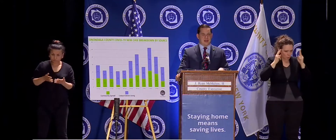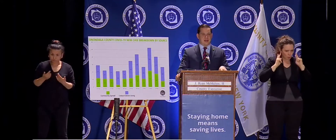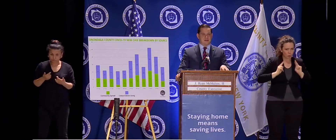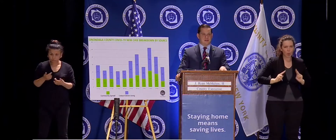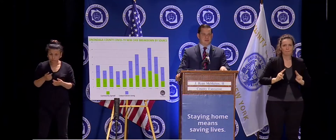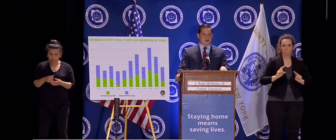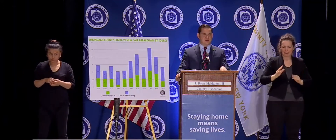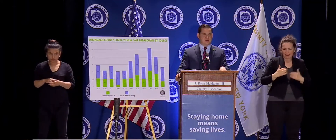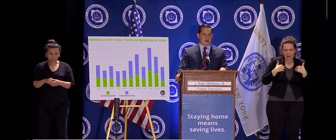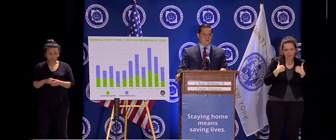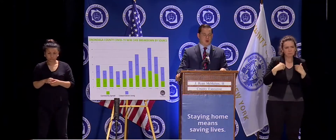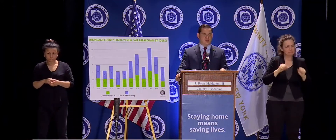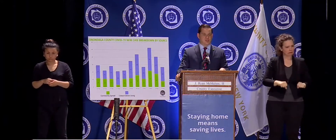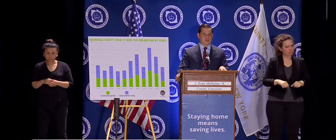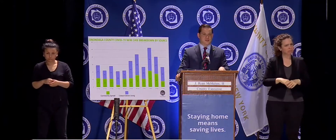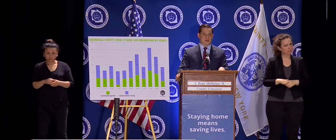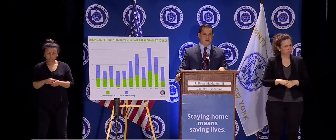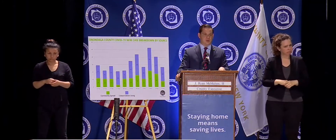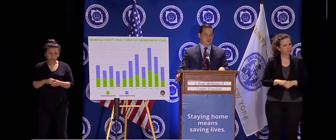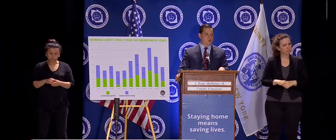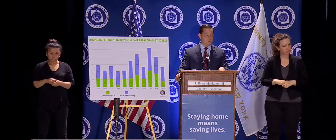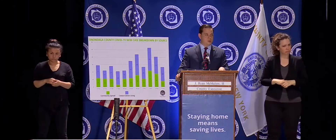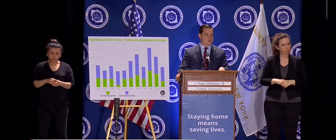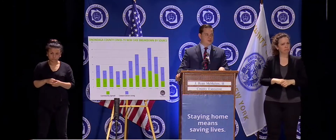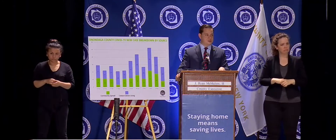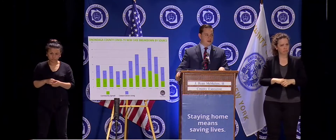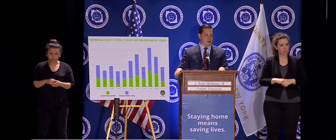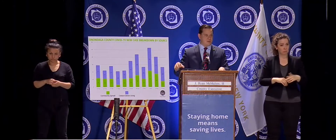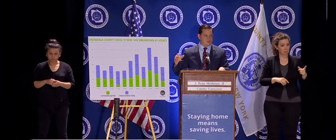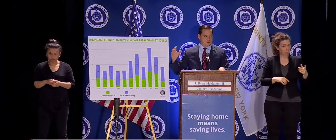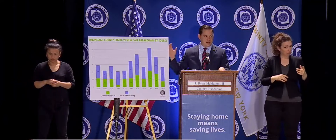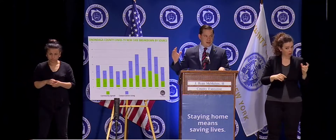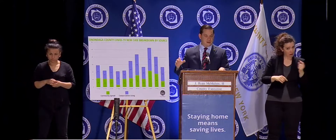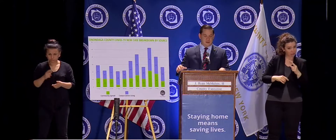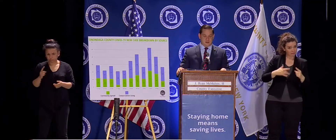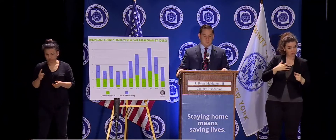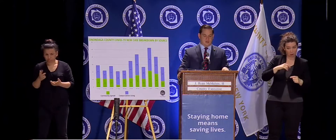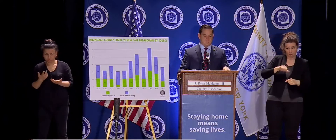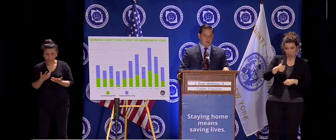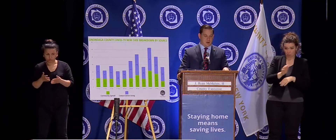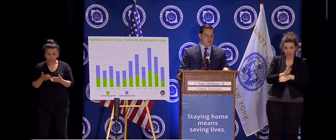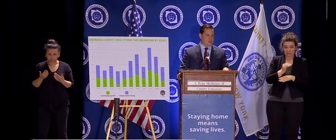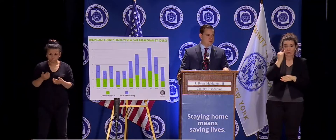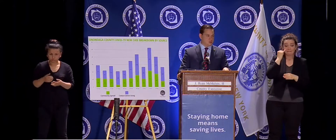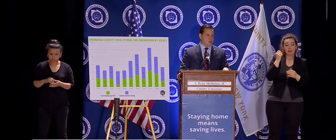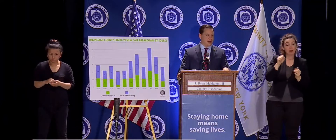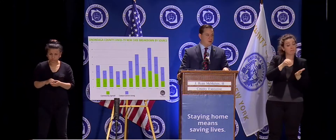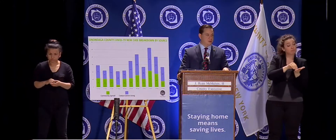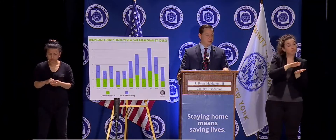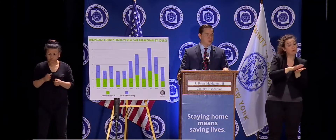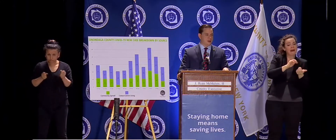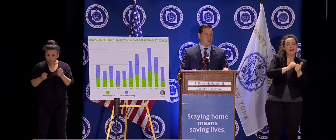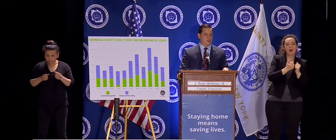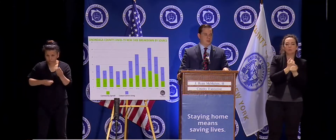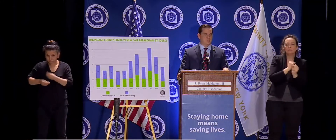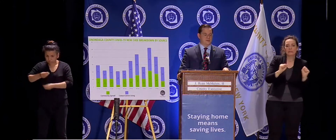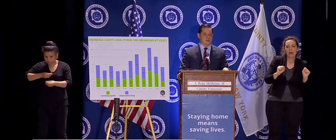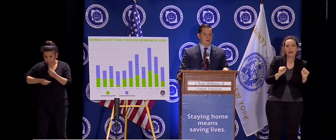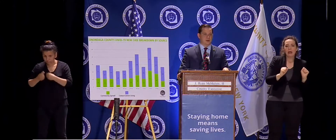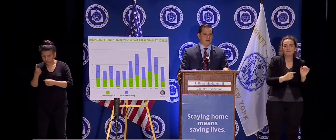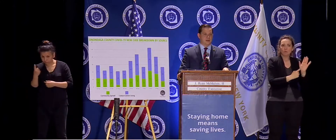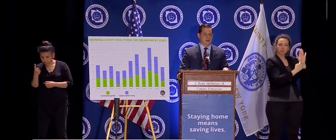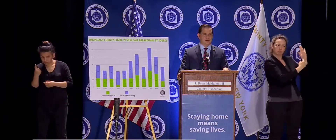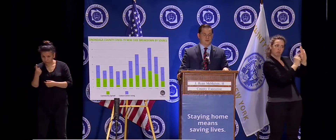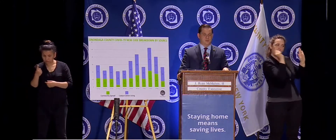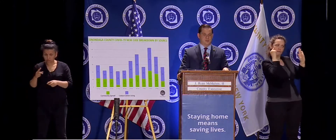think I'm cautious to say other new businesses that are offline. Car sales was allowed. There was